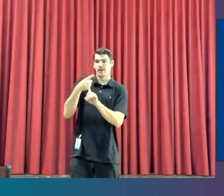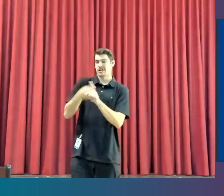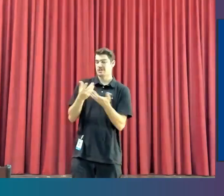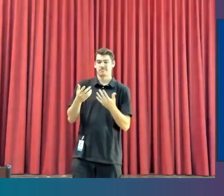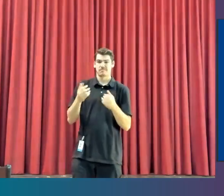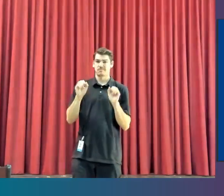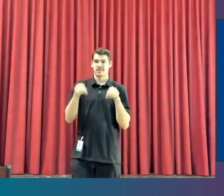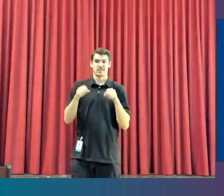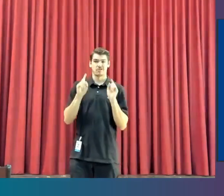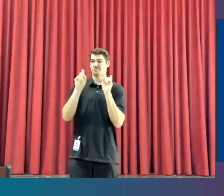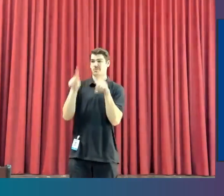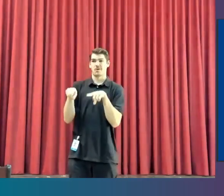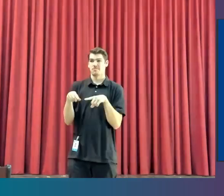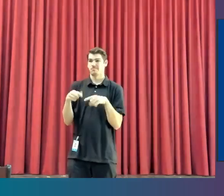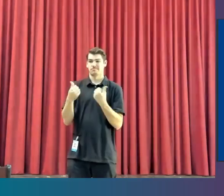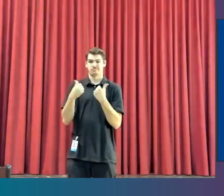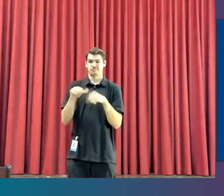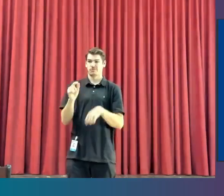are.